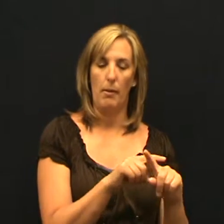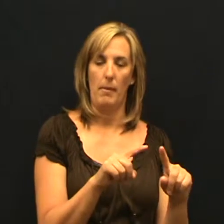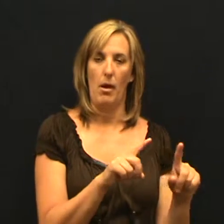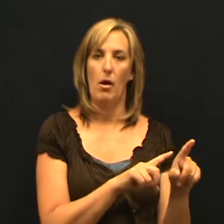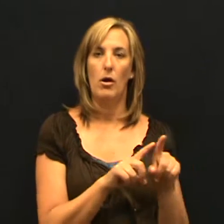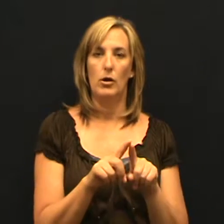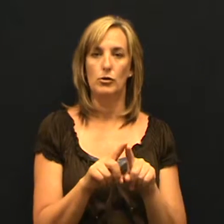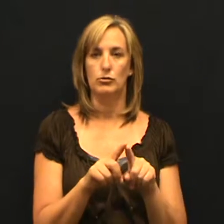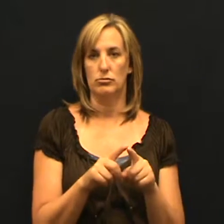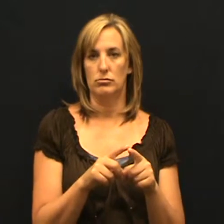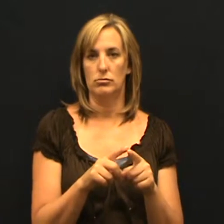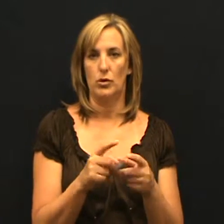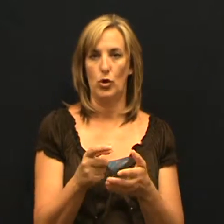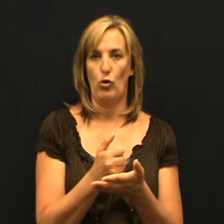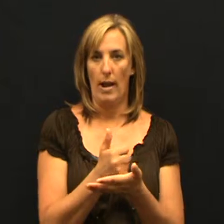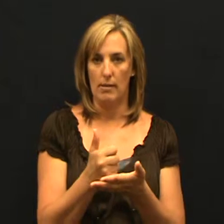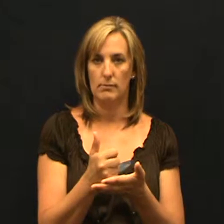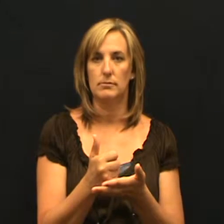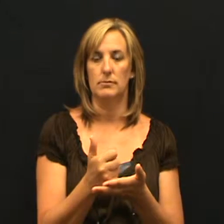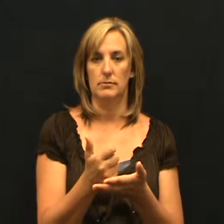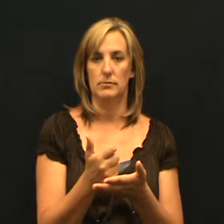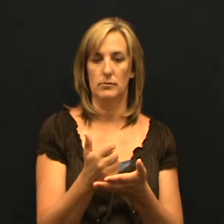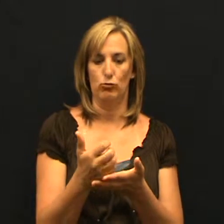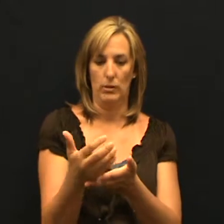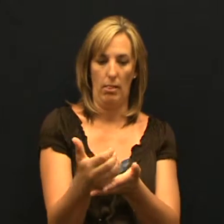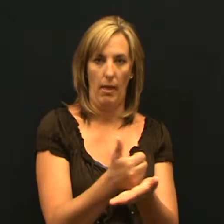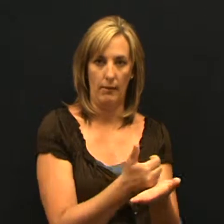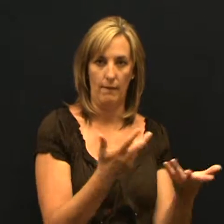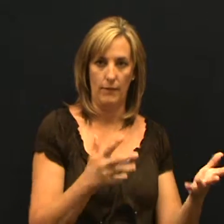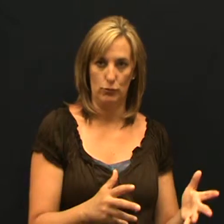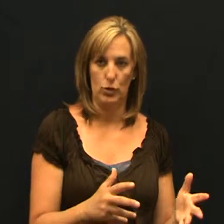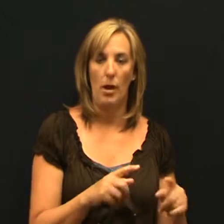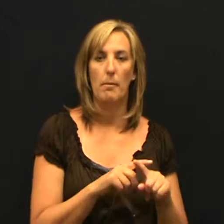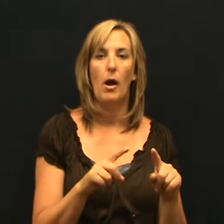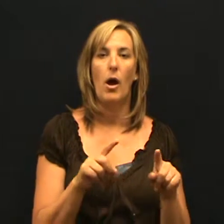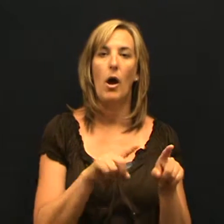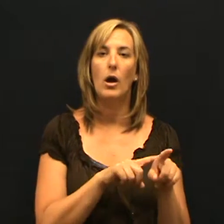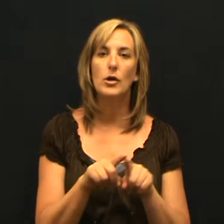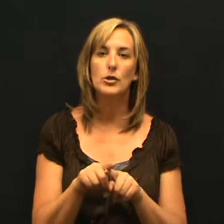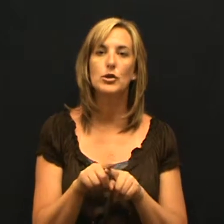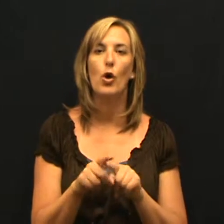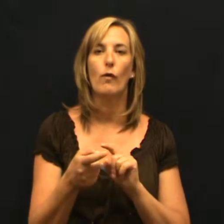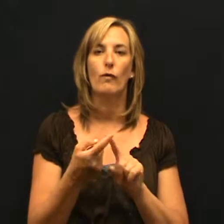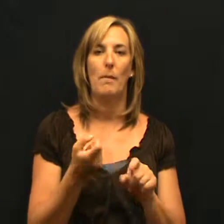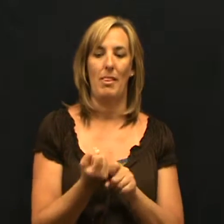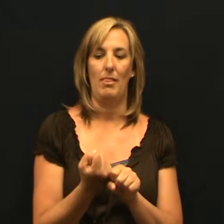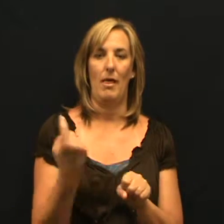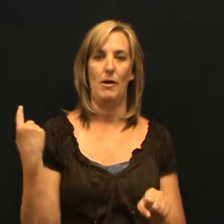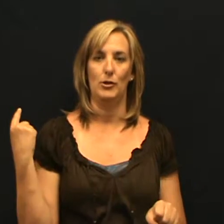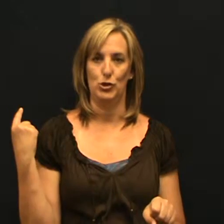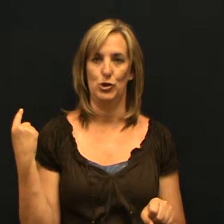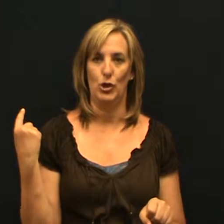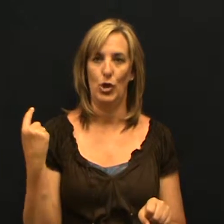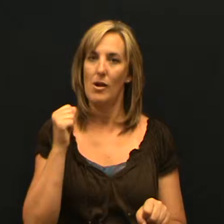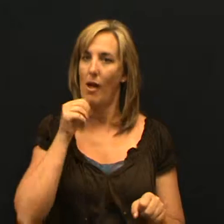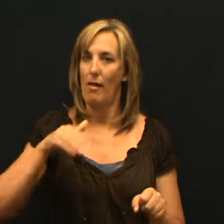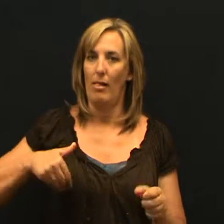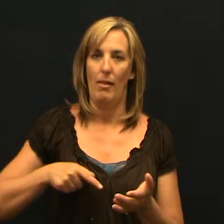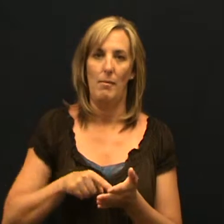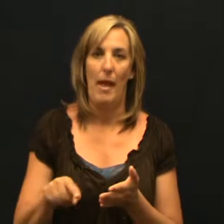credit sales, but we collected some additional from what must have been outstanding from last year, at least equivalent to that logic. So we are